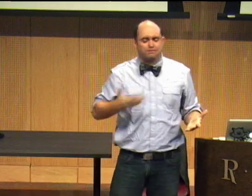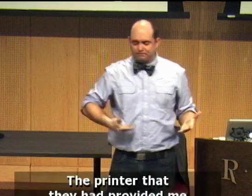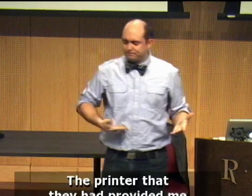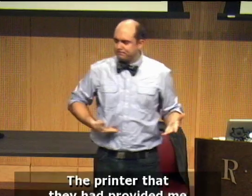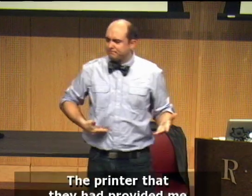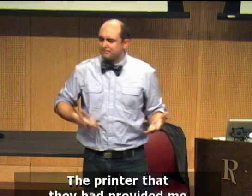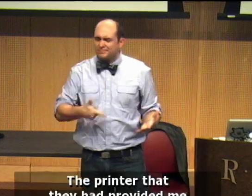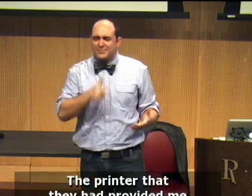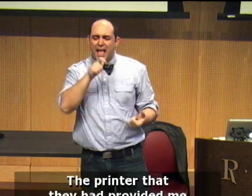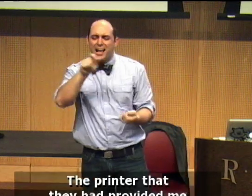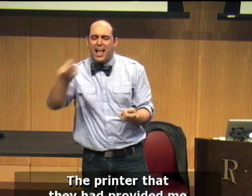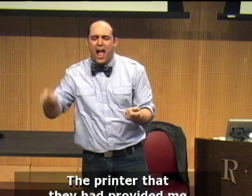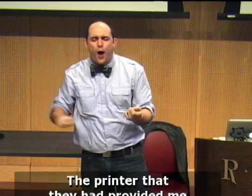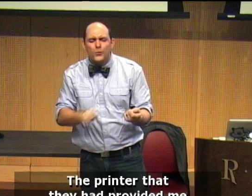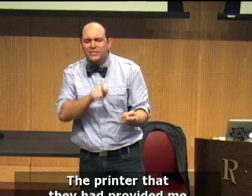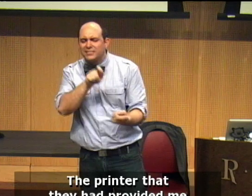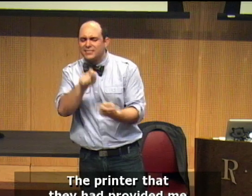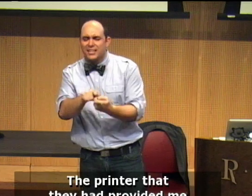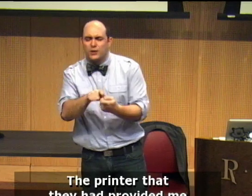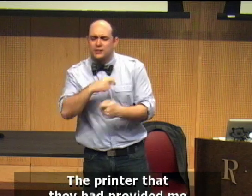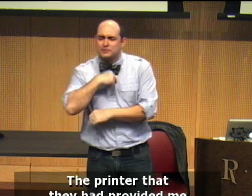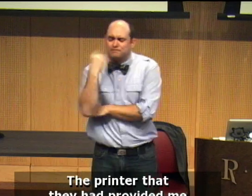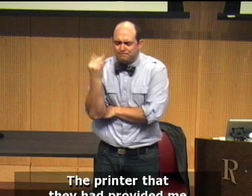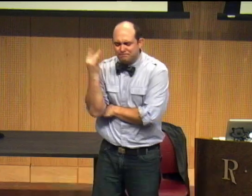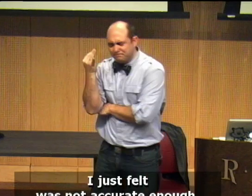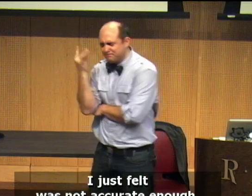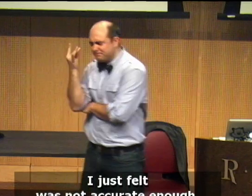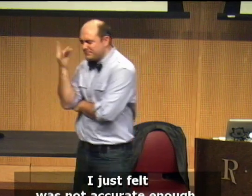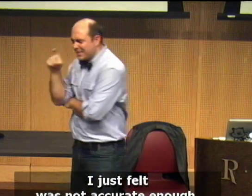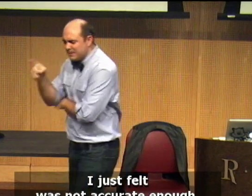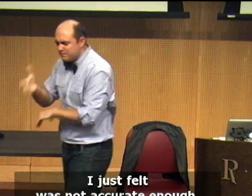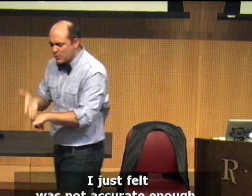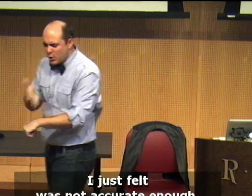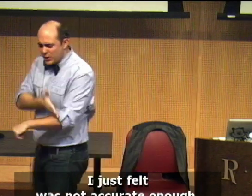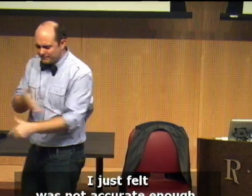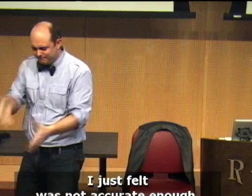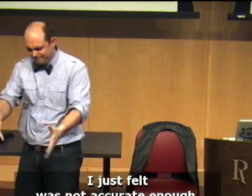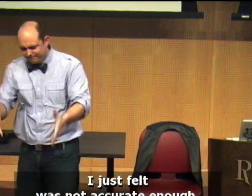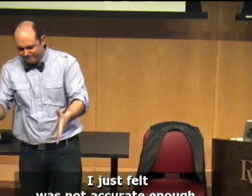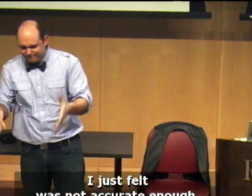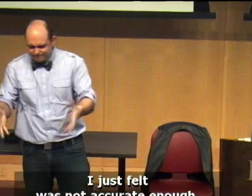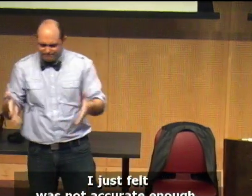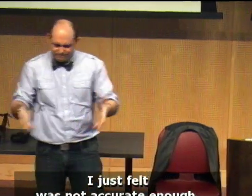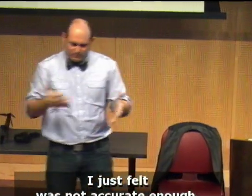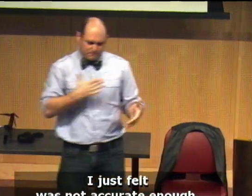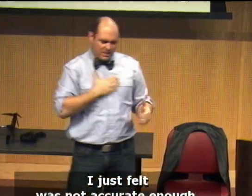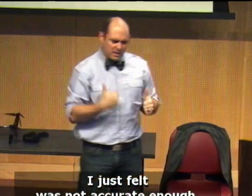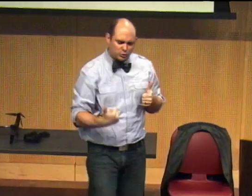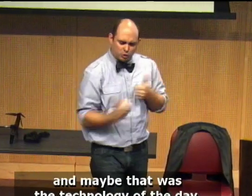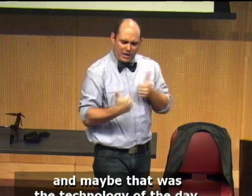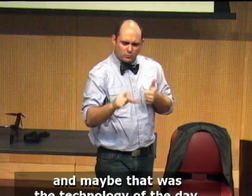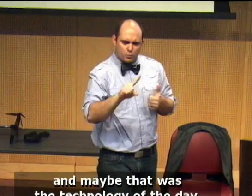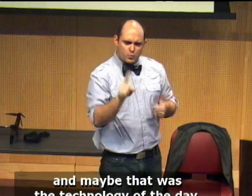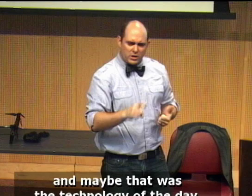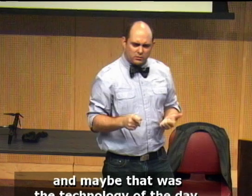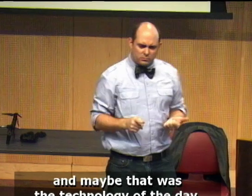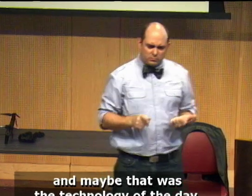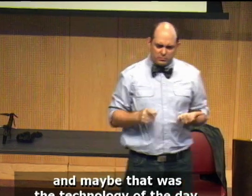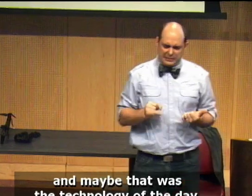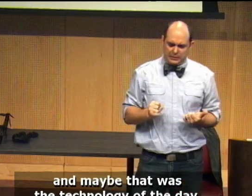The printer that they had provided me, I just felt was not accurate enough. And maybe that was the technology of the